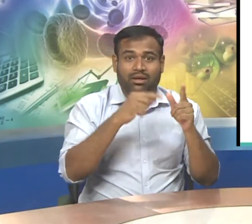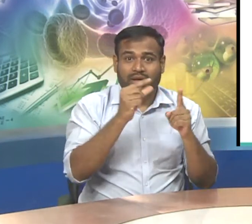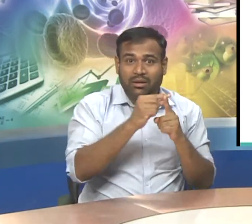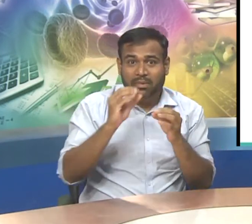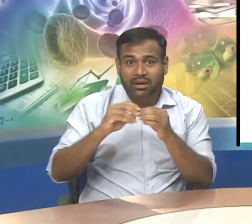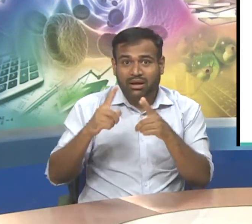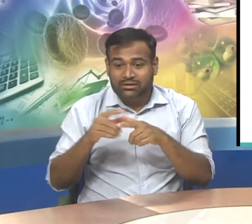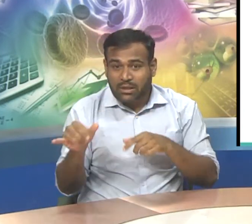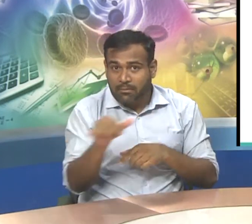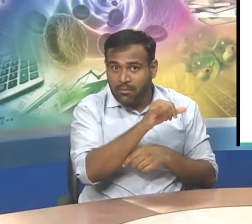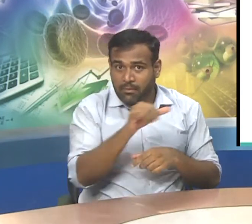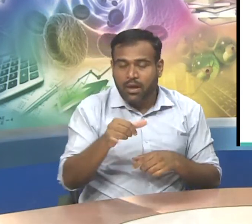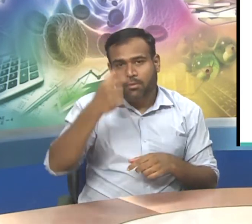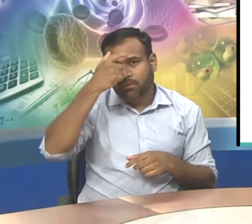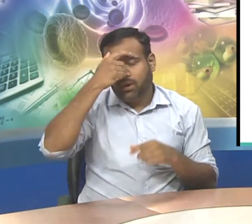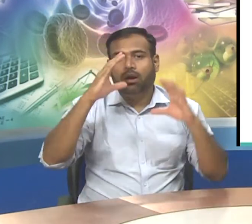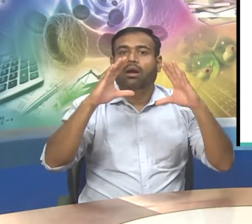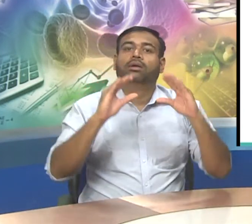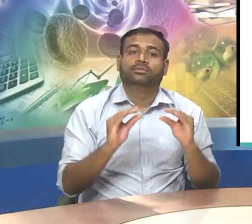union and the state